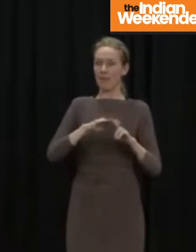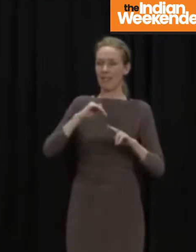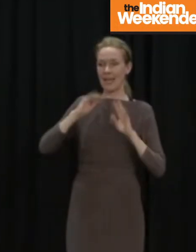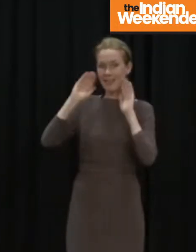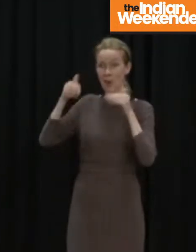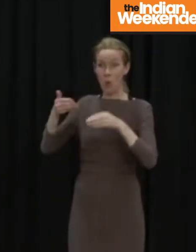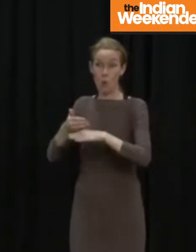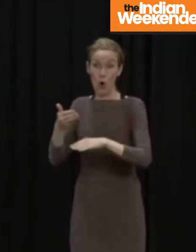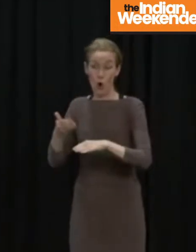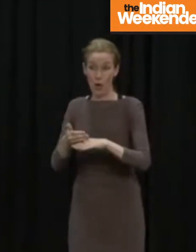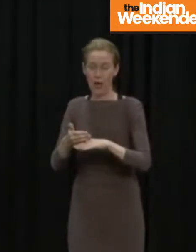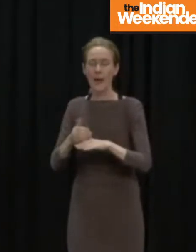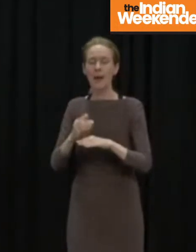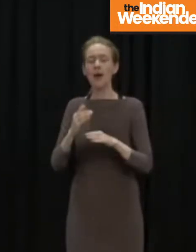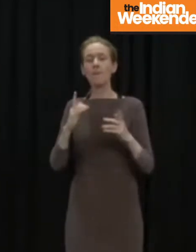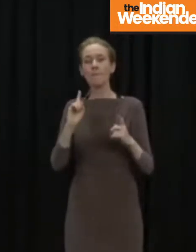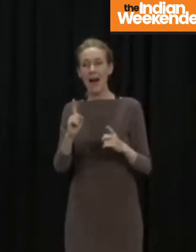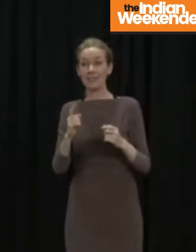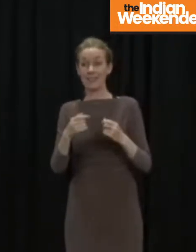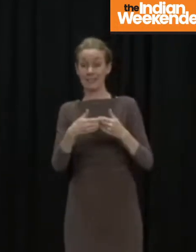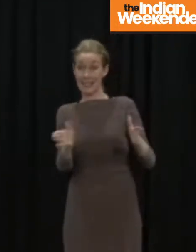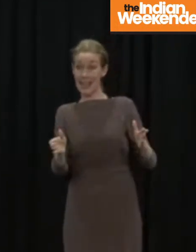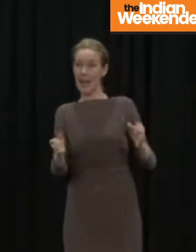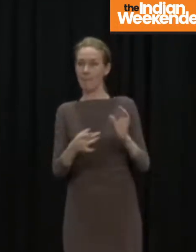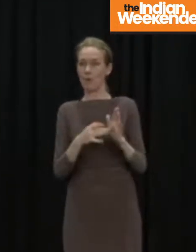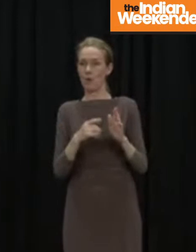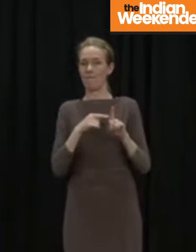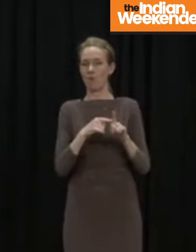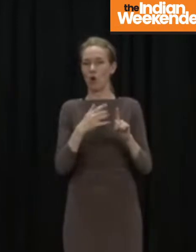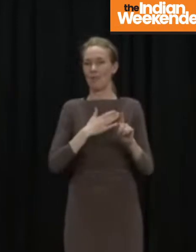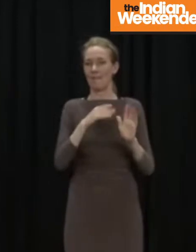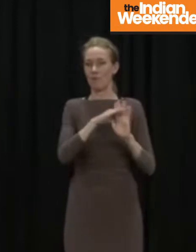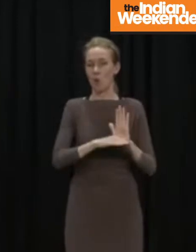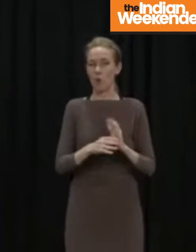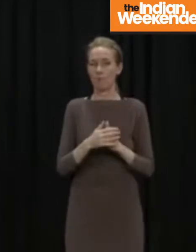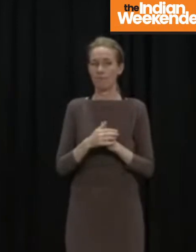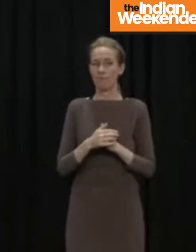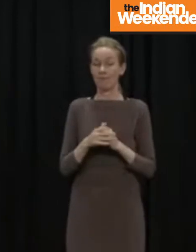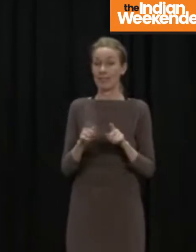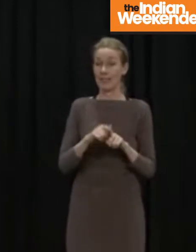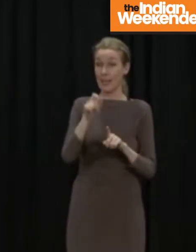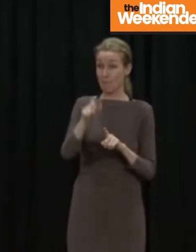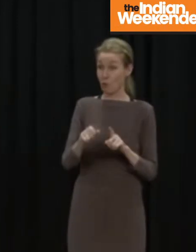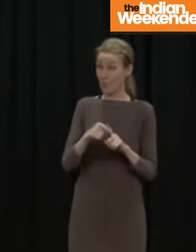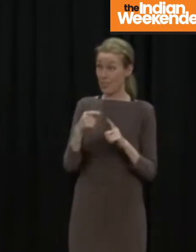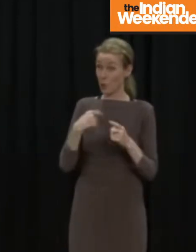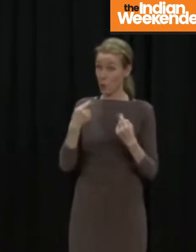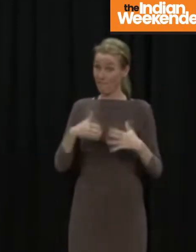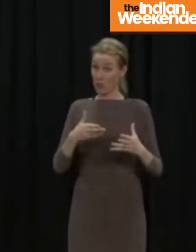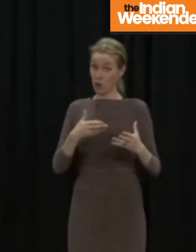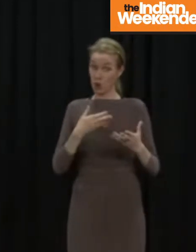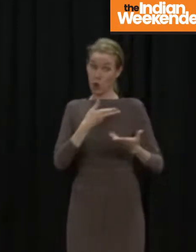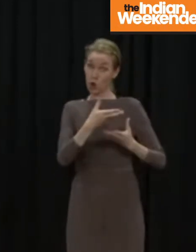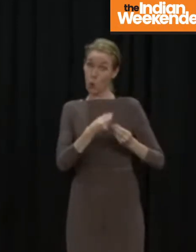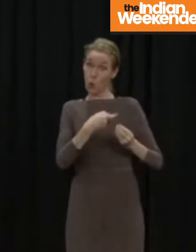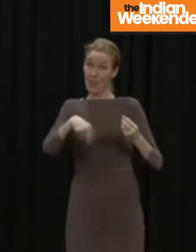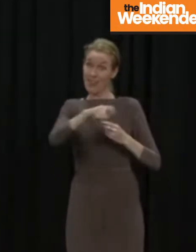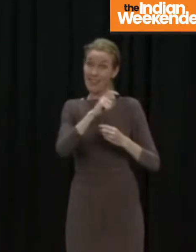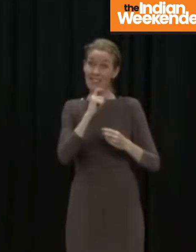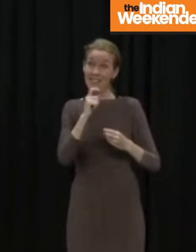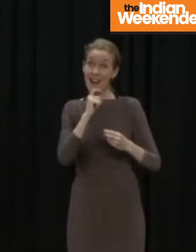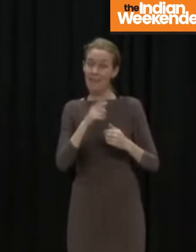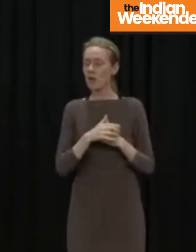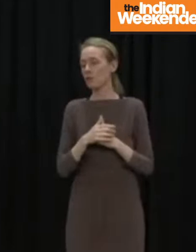let you have one more and then I'll come over to this side of the room for a bit. Did you consult the sector? No, I don't think we did on that particular decision. Why